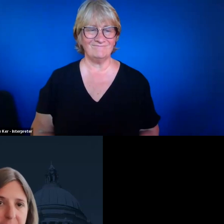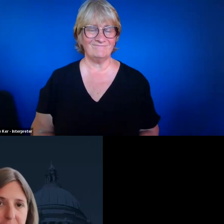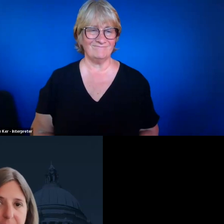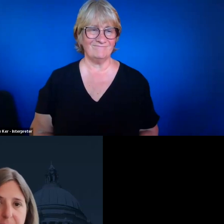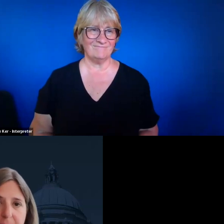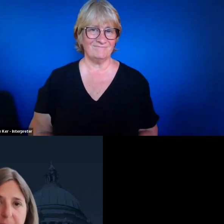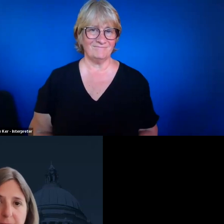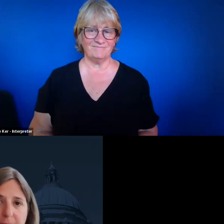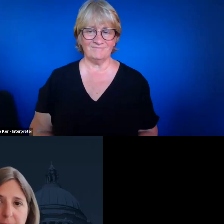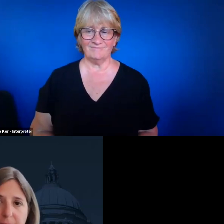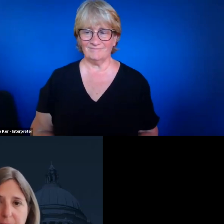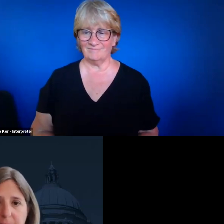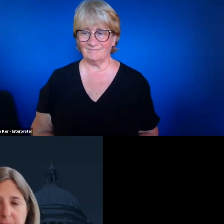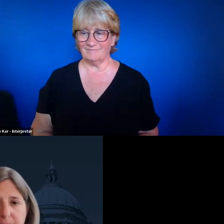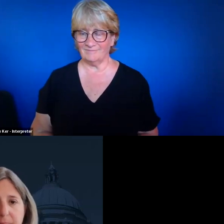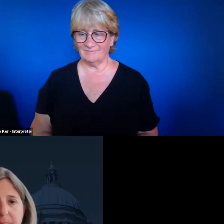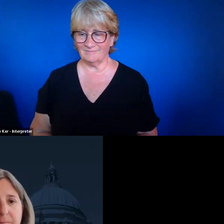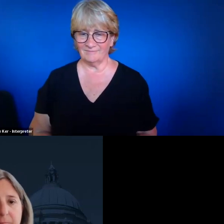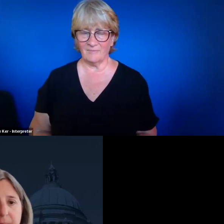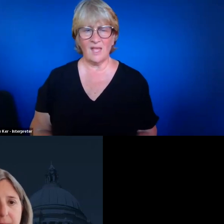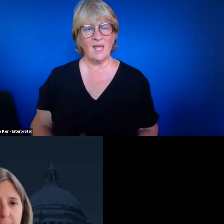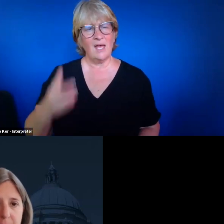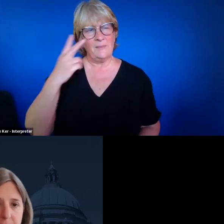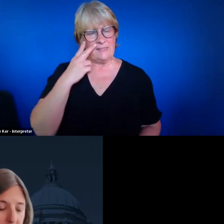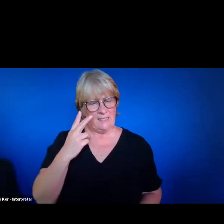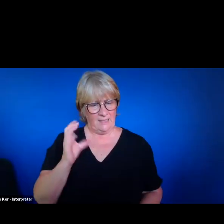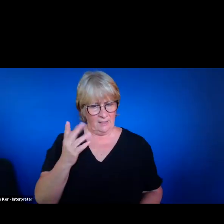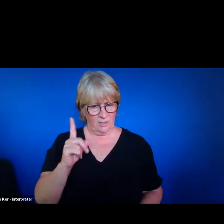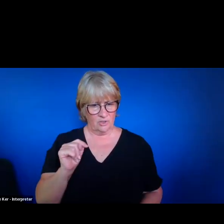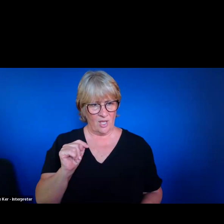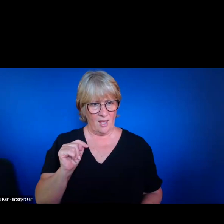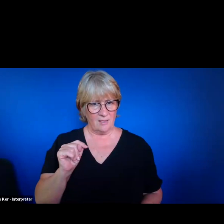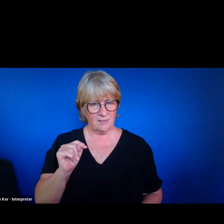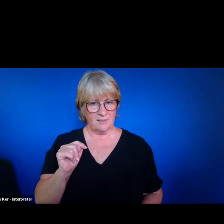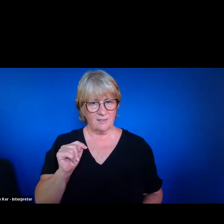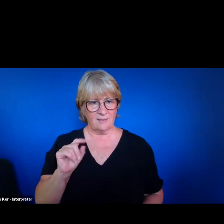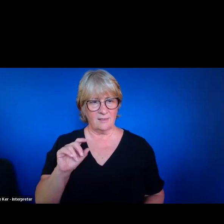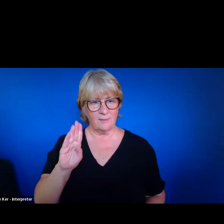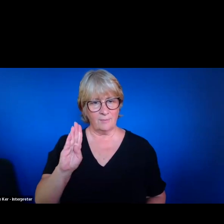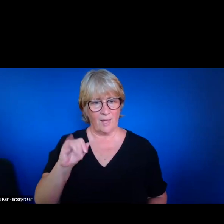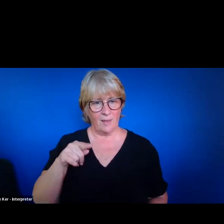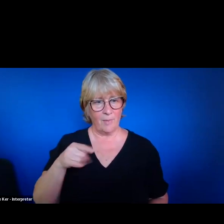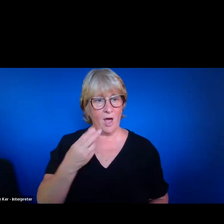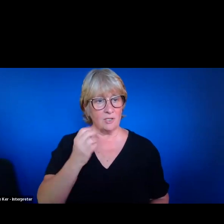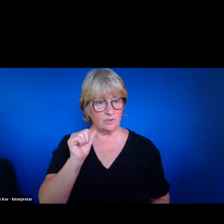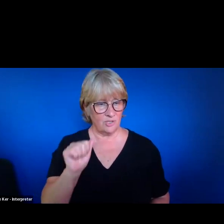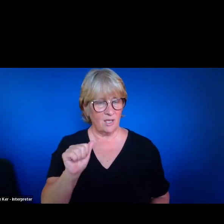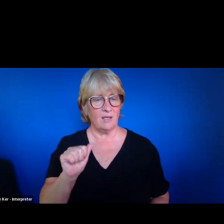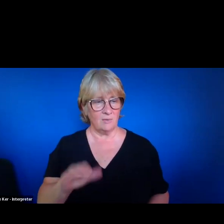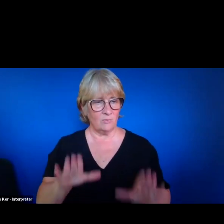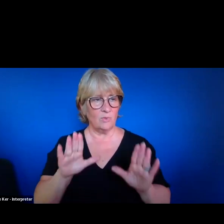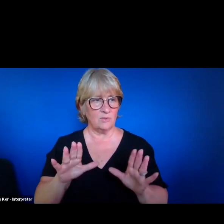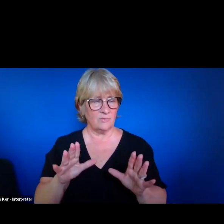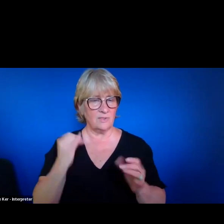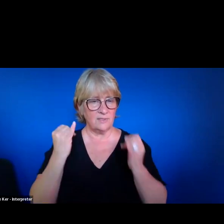Excellent suggestion. And then I'm seeing in the chat echo from Bipasha, love the idea of convening for longer than the